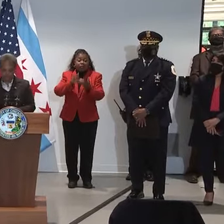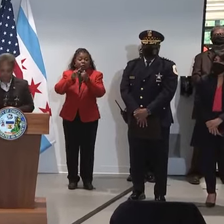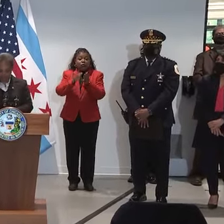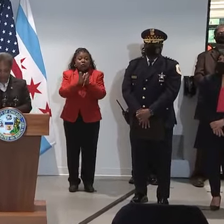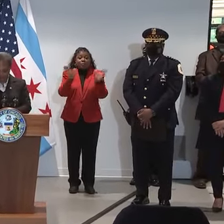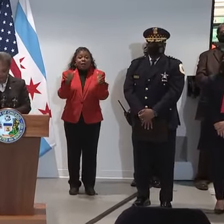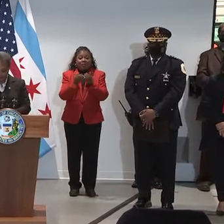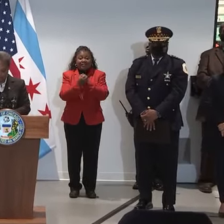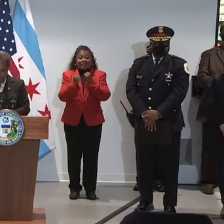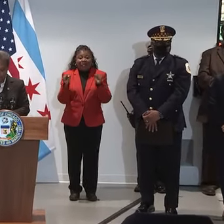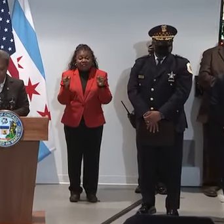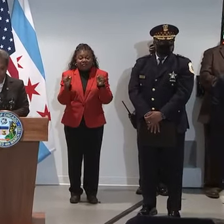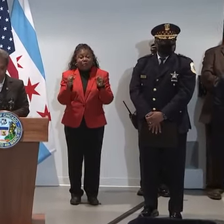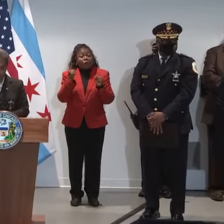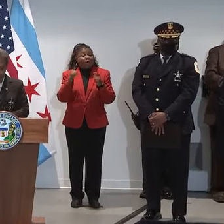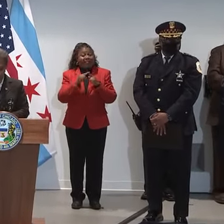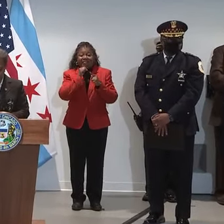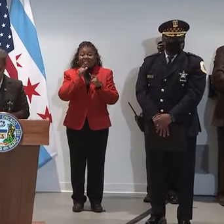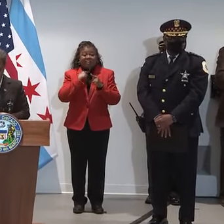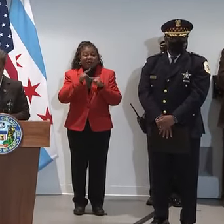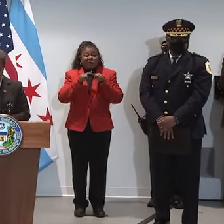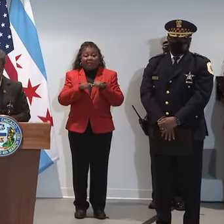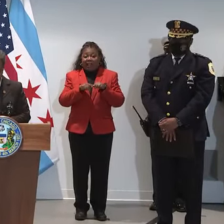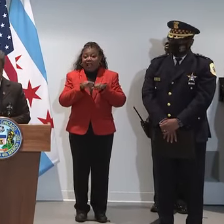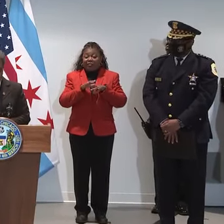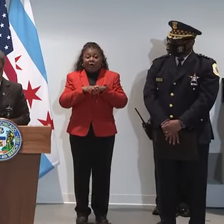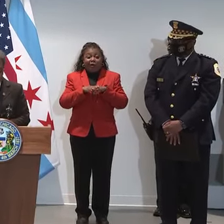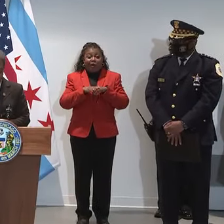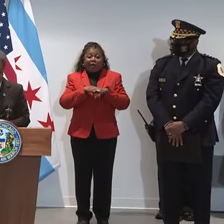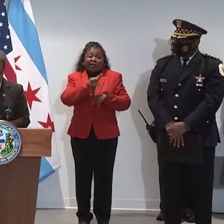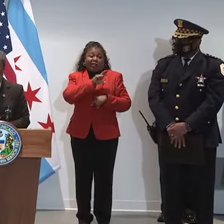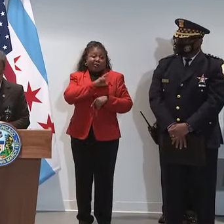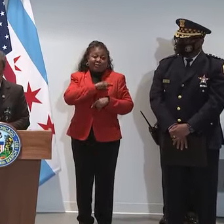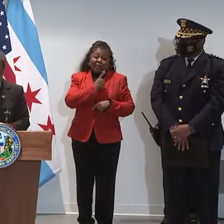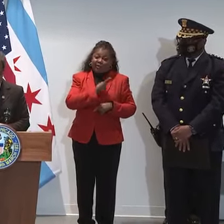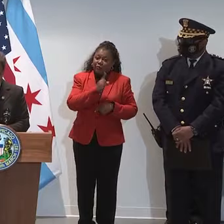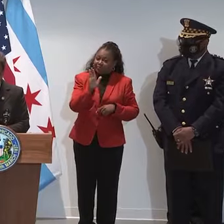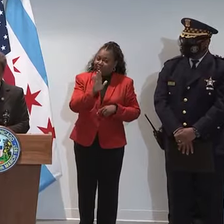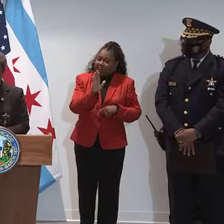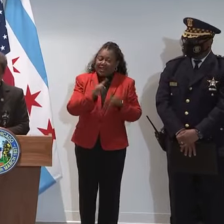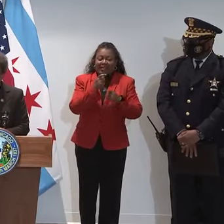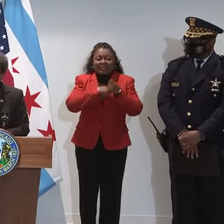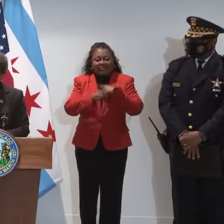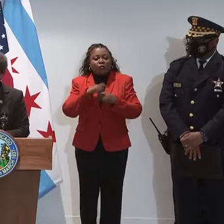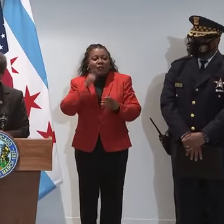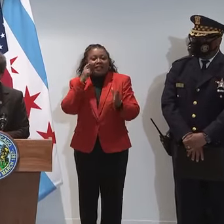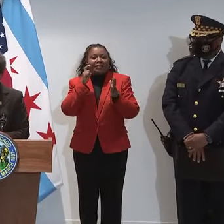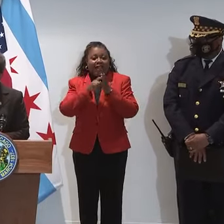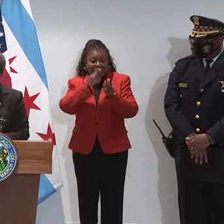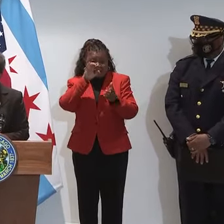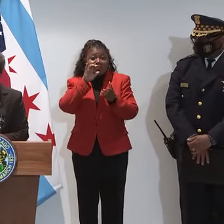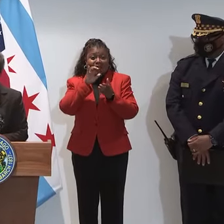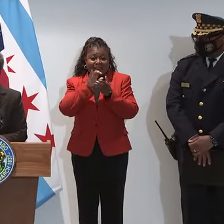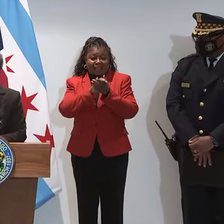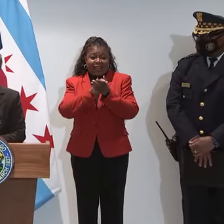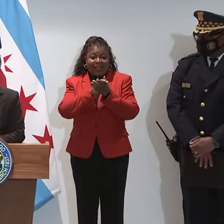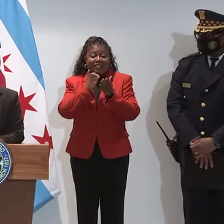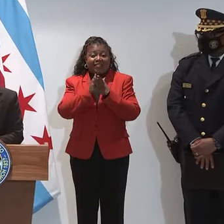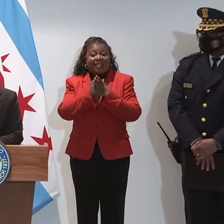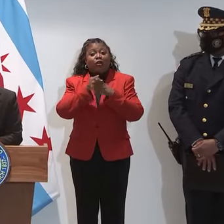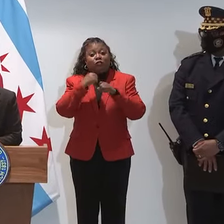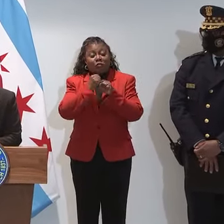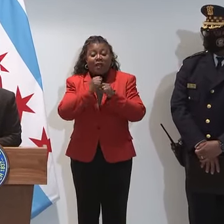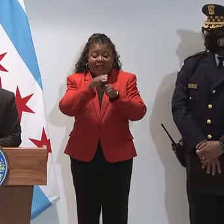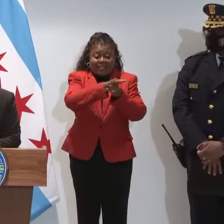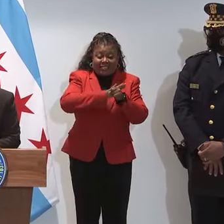public safety, one that doesn't just rely upon law enforcement alone. Instead, we acknowledge and believe that to